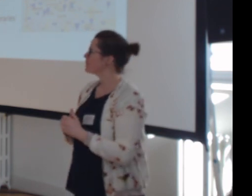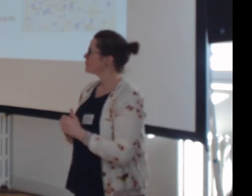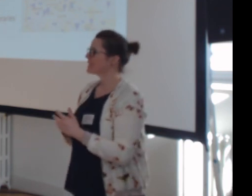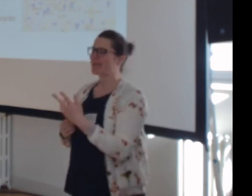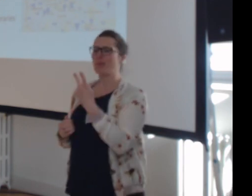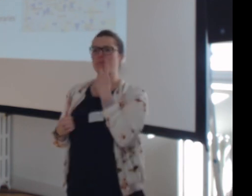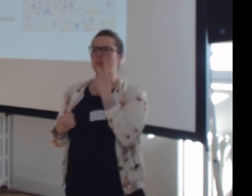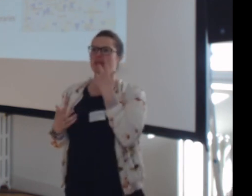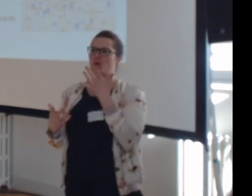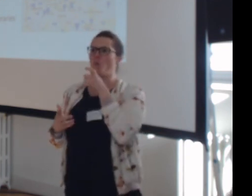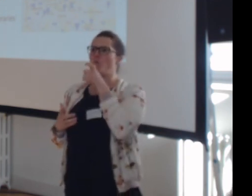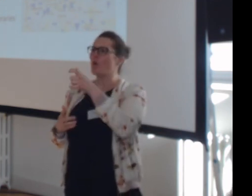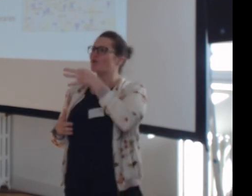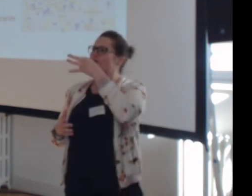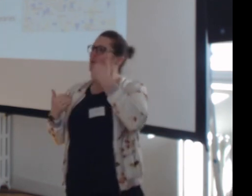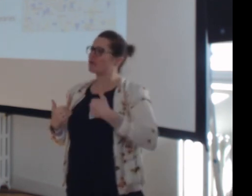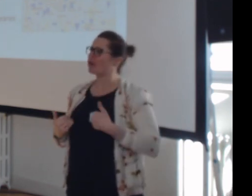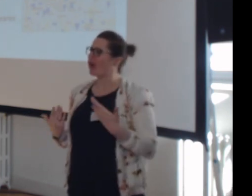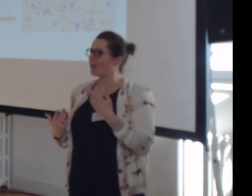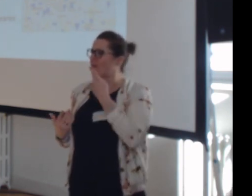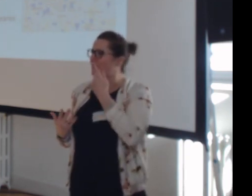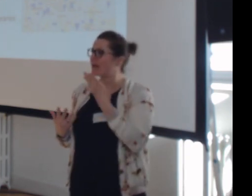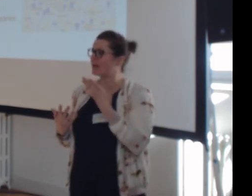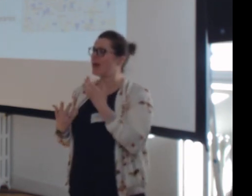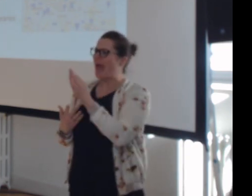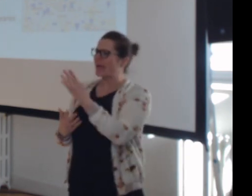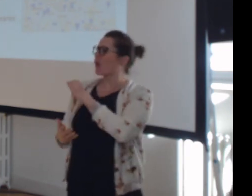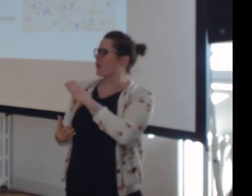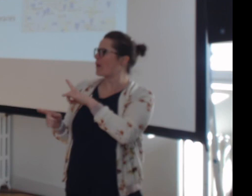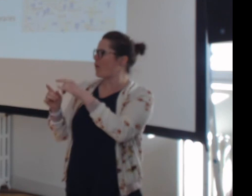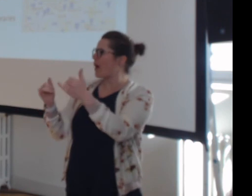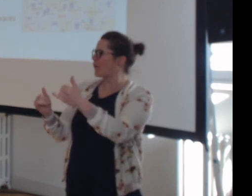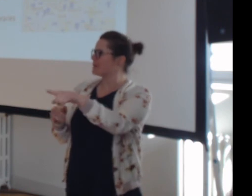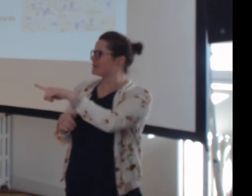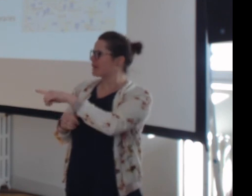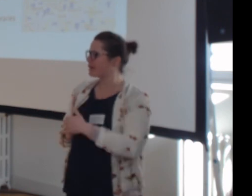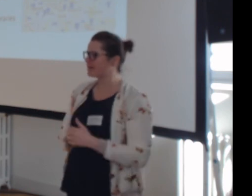these 20 libraries. A number of colleagues are in the audience today.